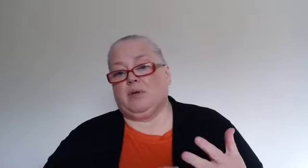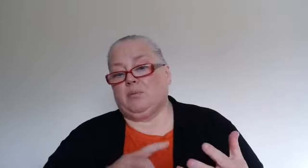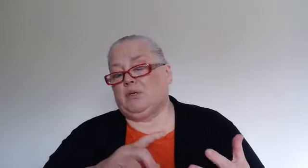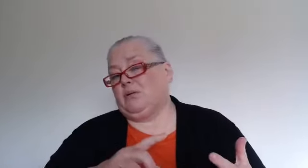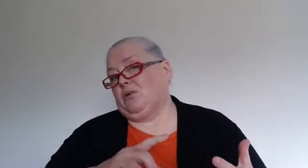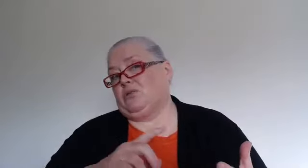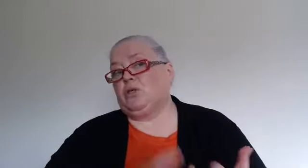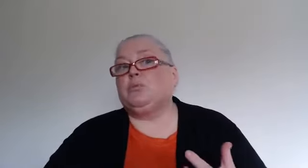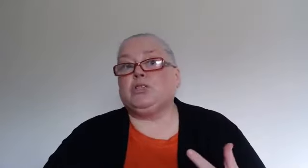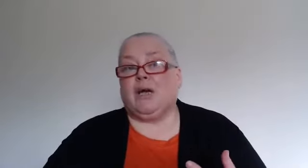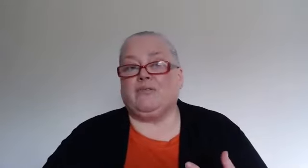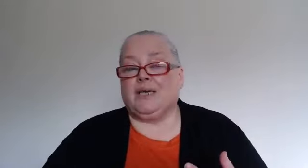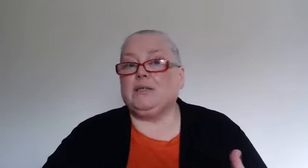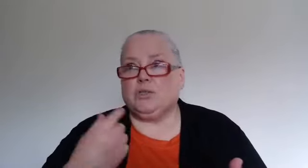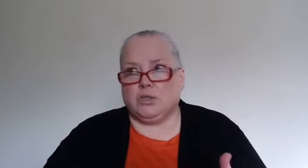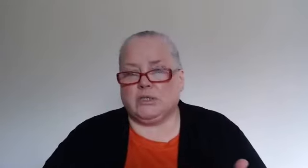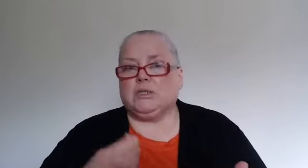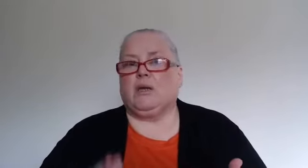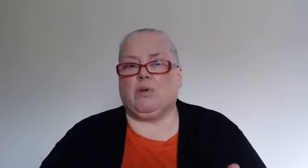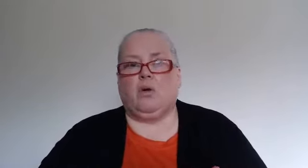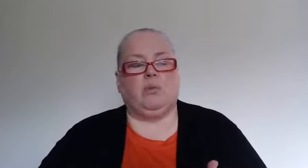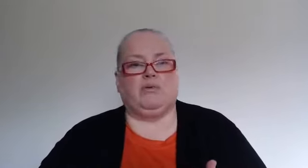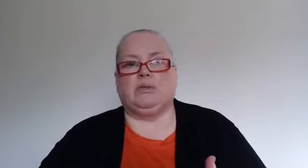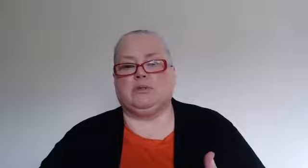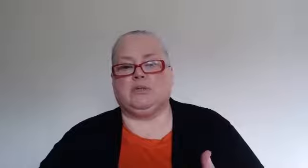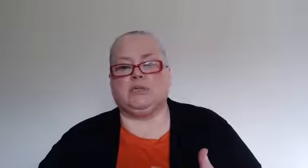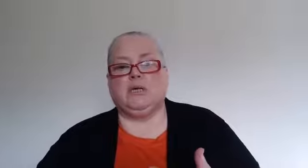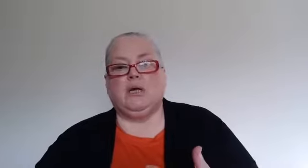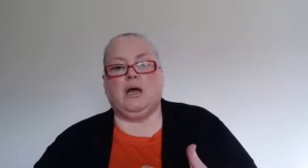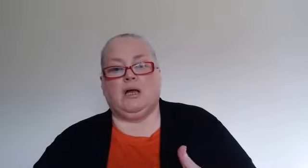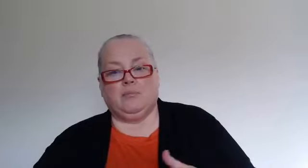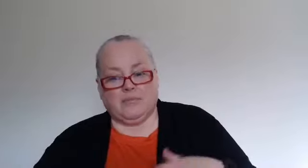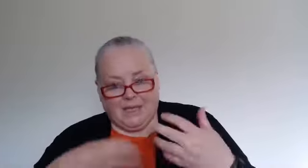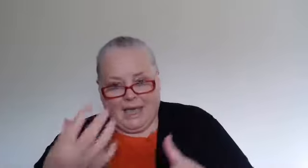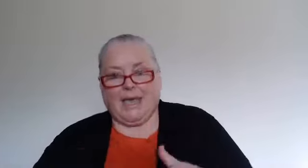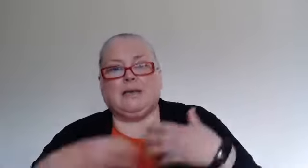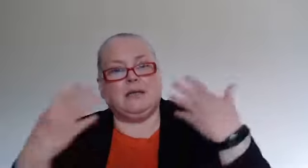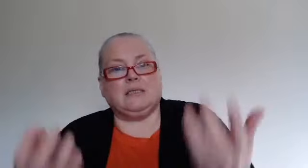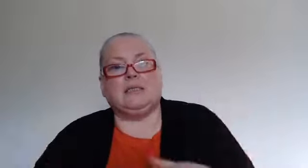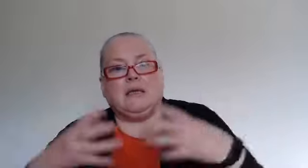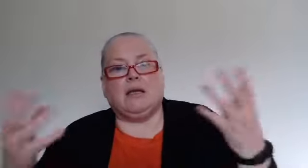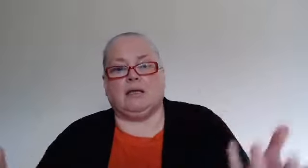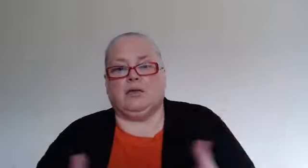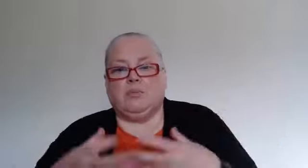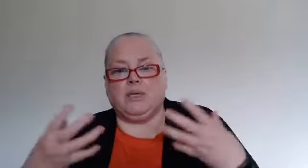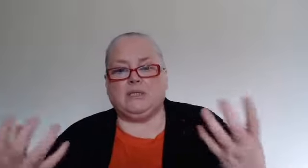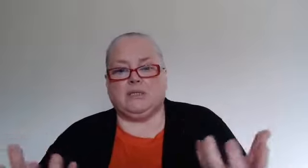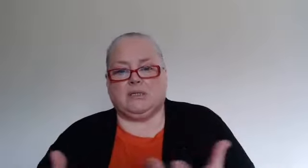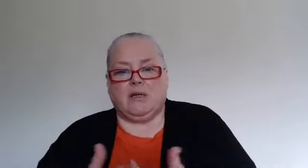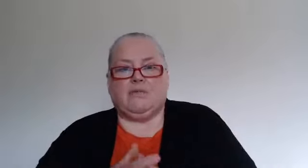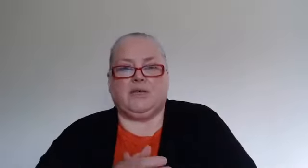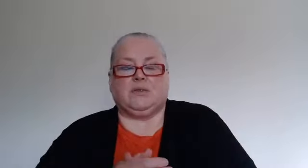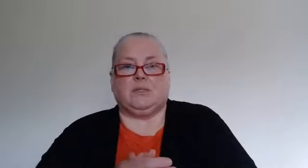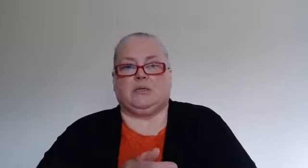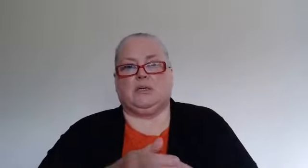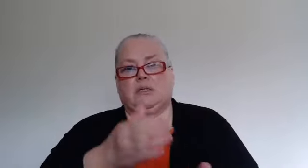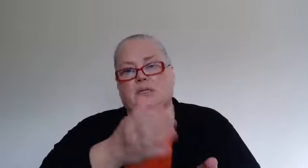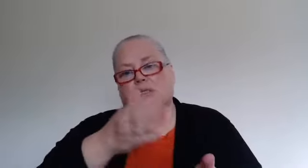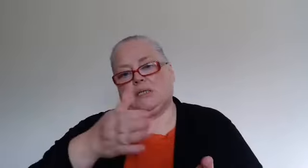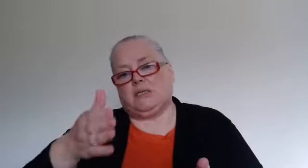maybe, too much caffeine just to keep going. We've all done it. Again, it's a cycle. You're building yourself into a cycle. It's like that